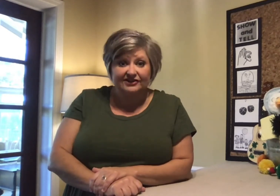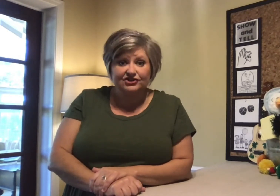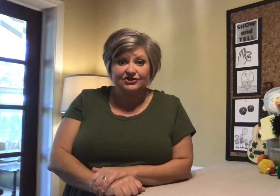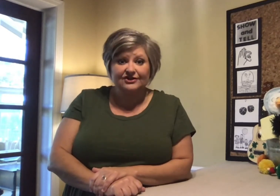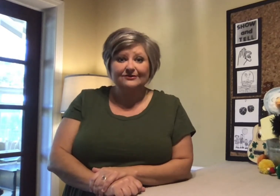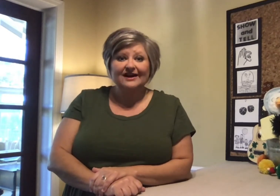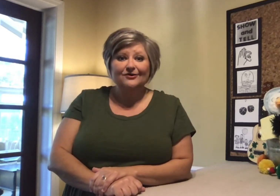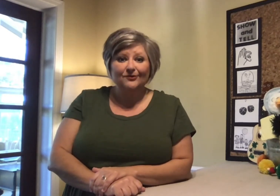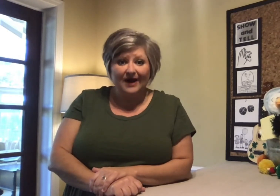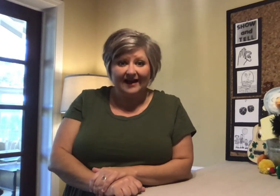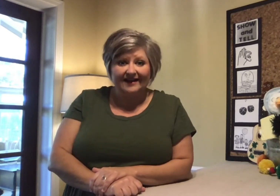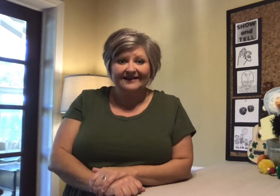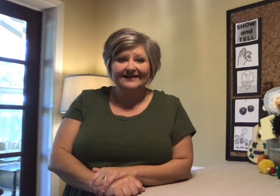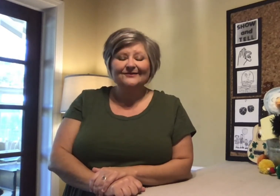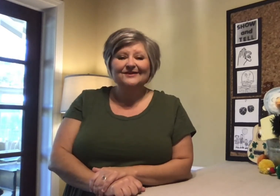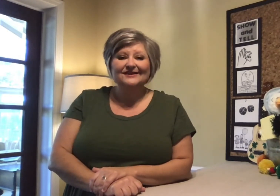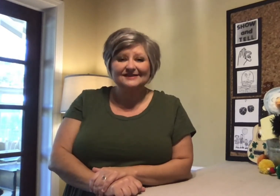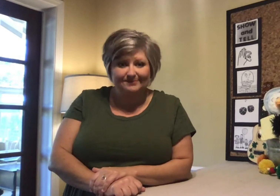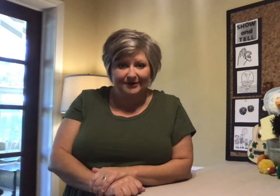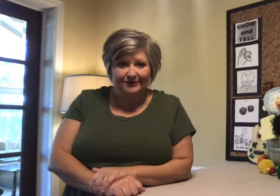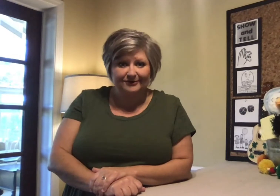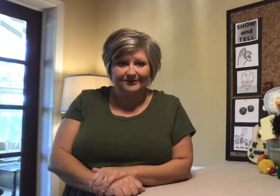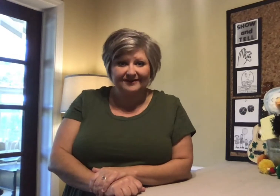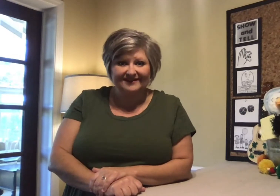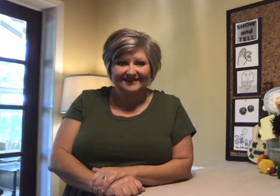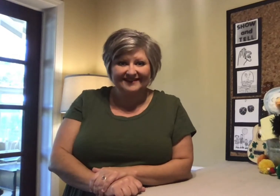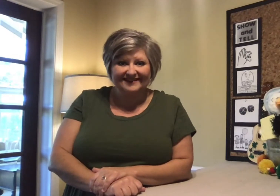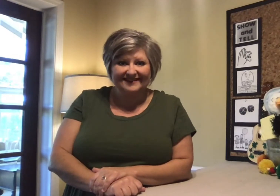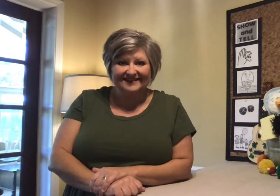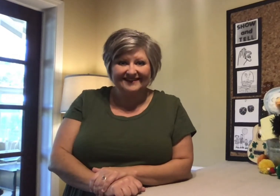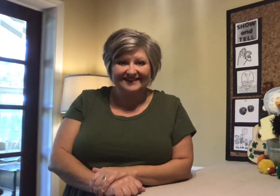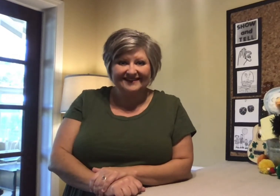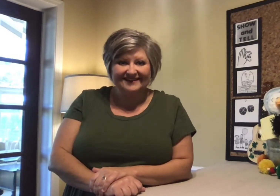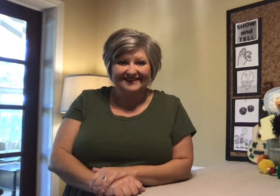dish ran away with the spoon.